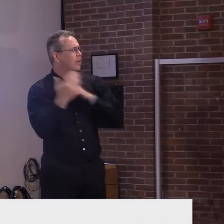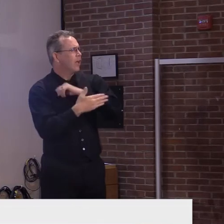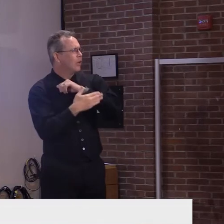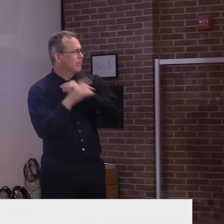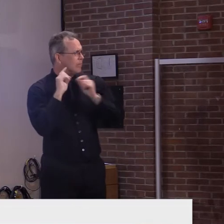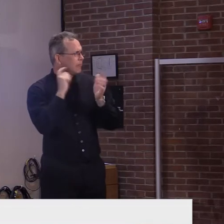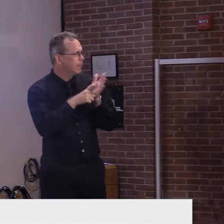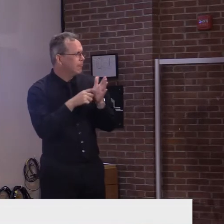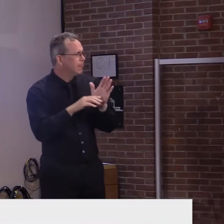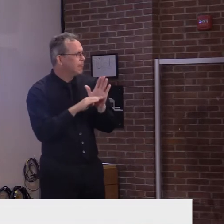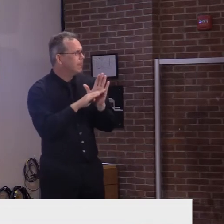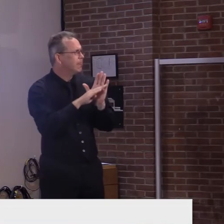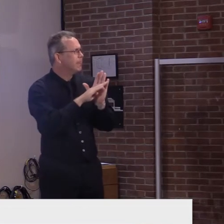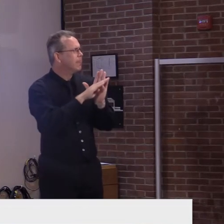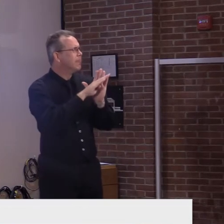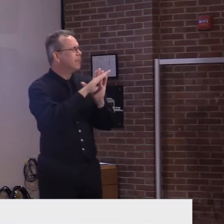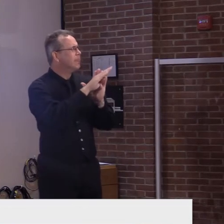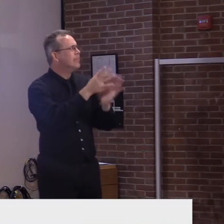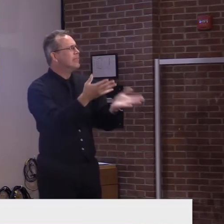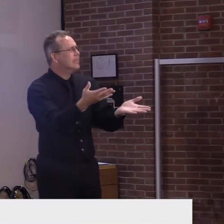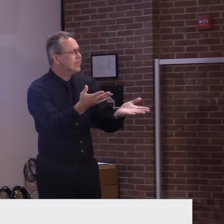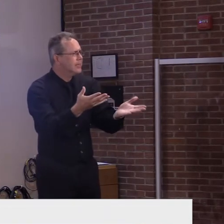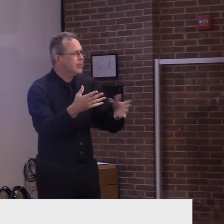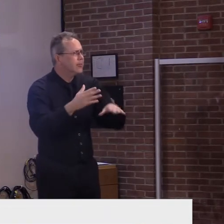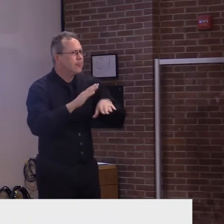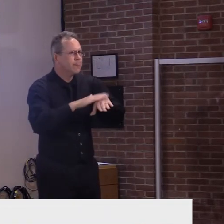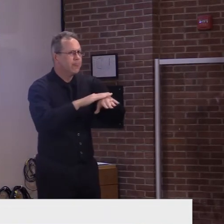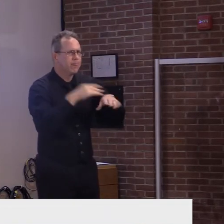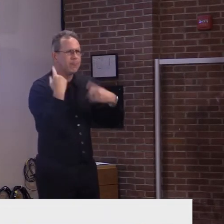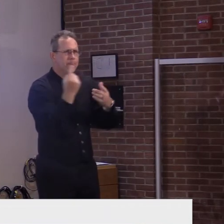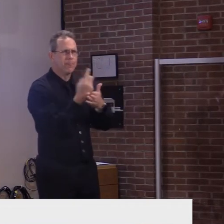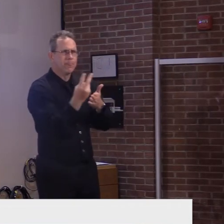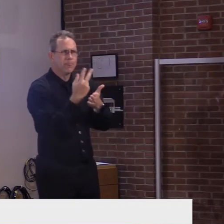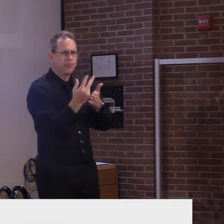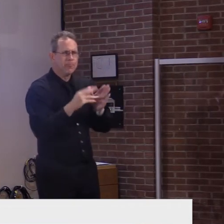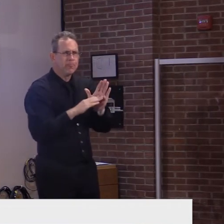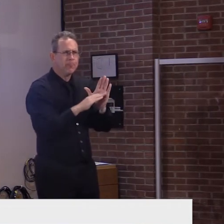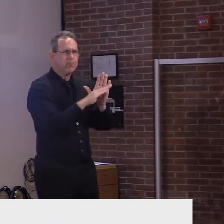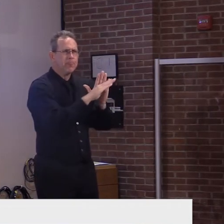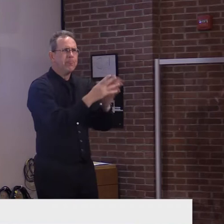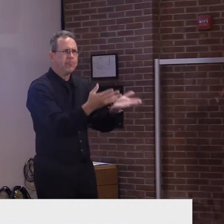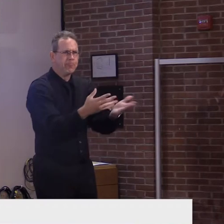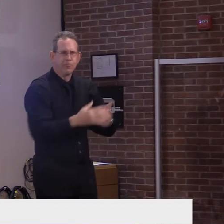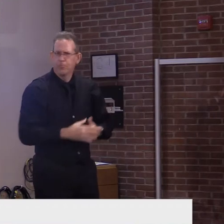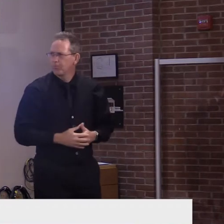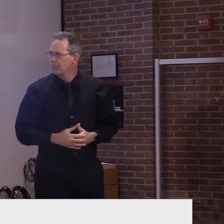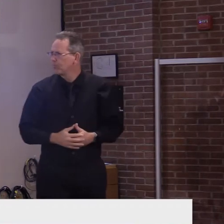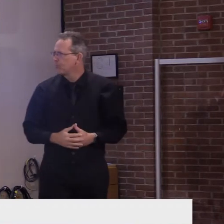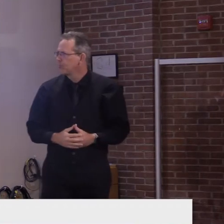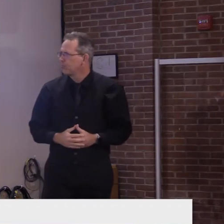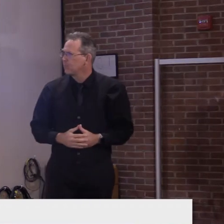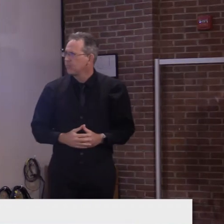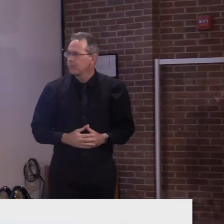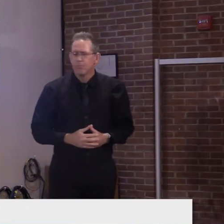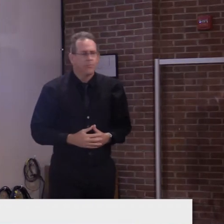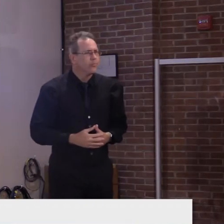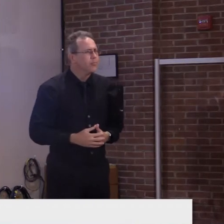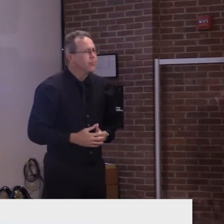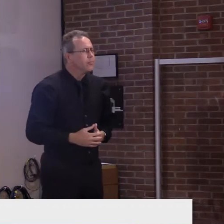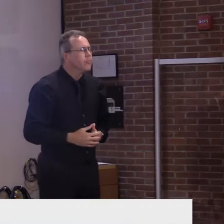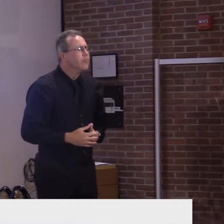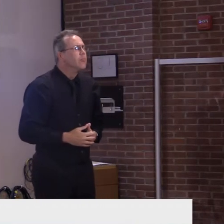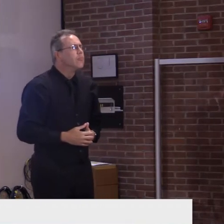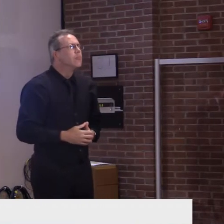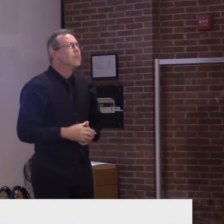over the last 2 or 3 weeks. So all of that means that the CDC ensemble forecast